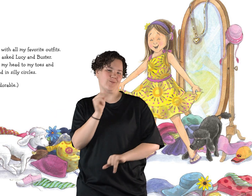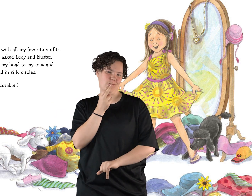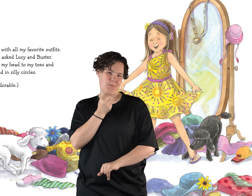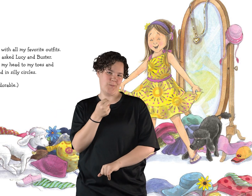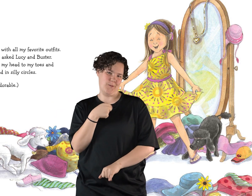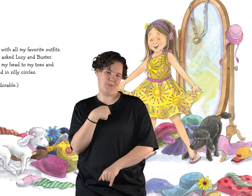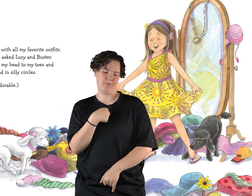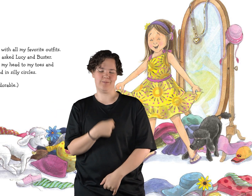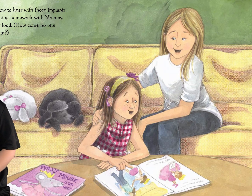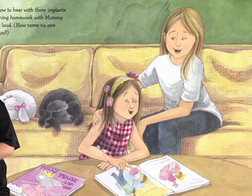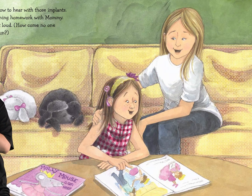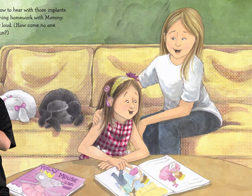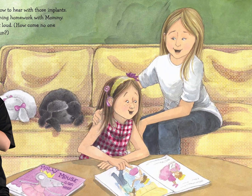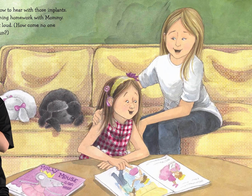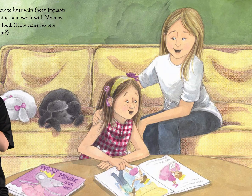still adorable.